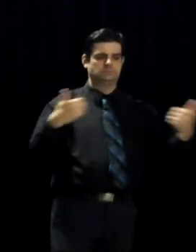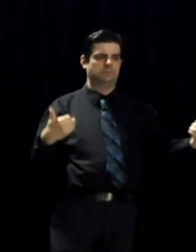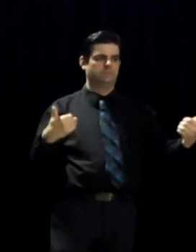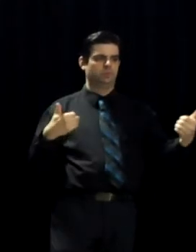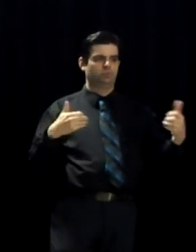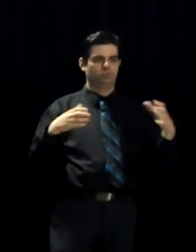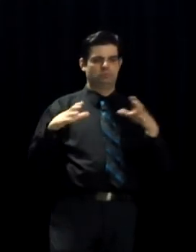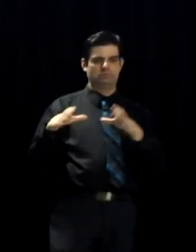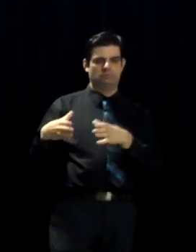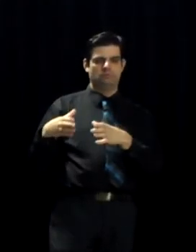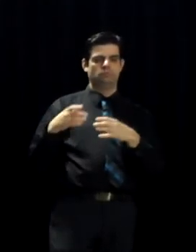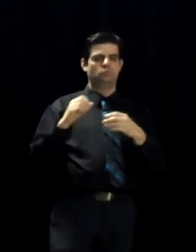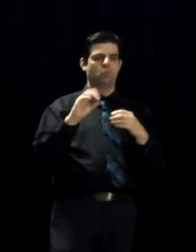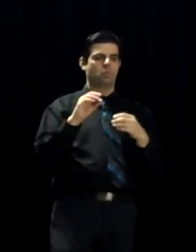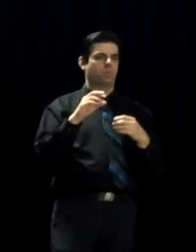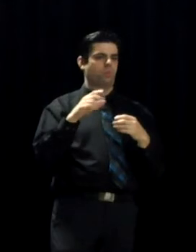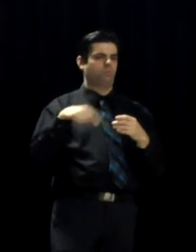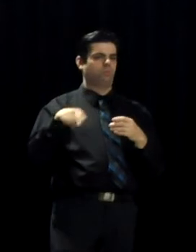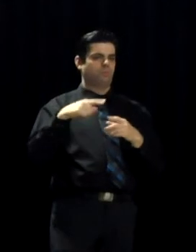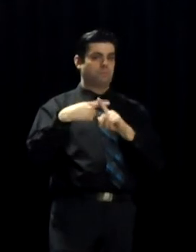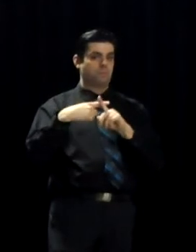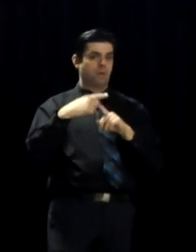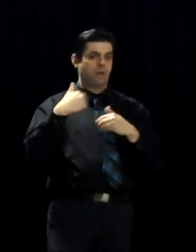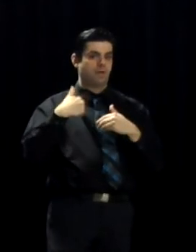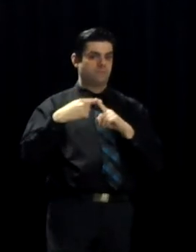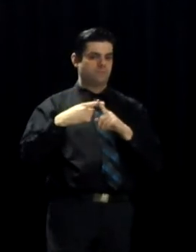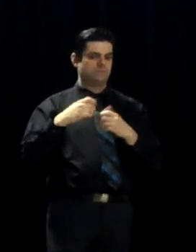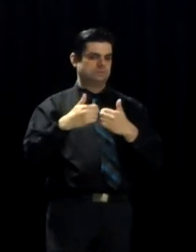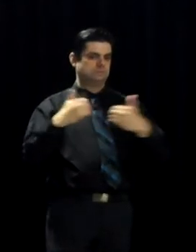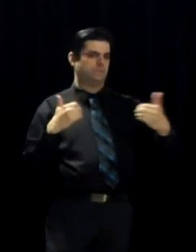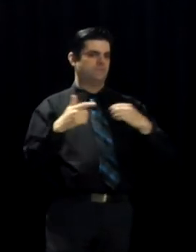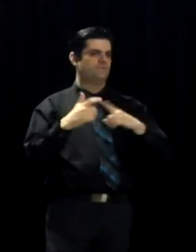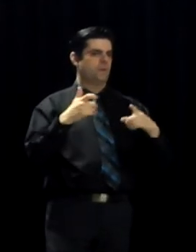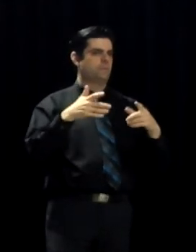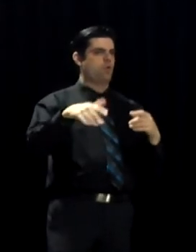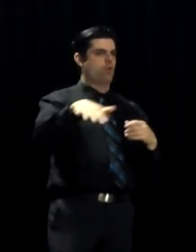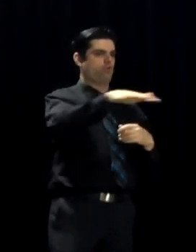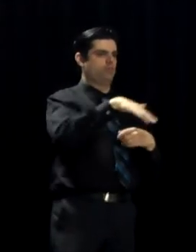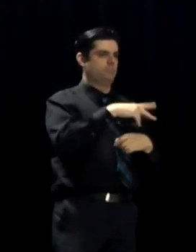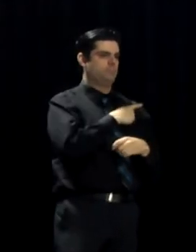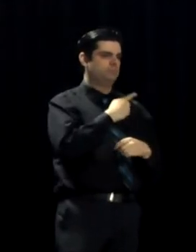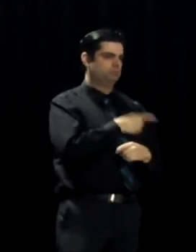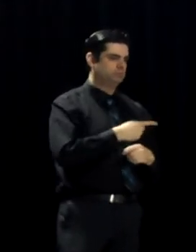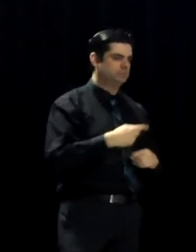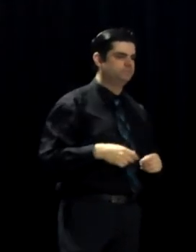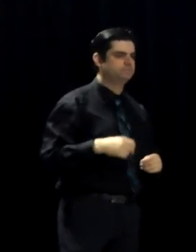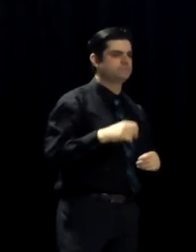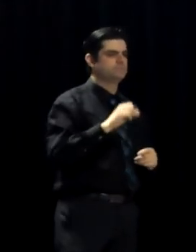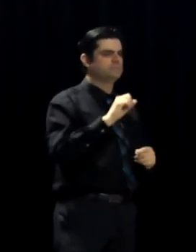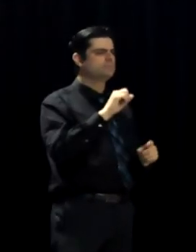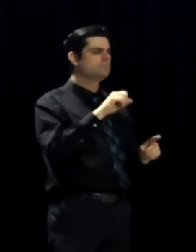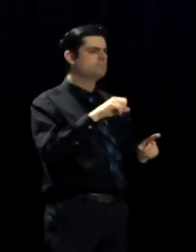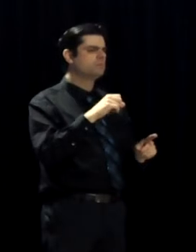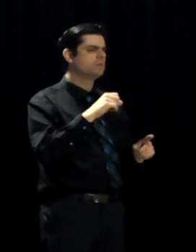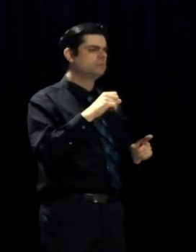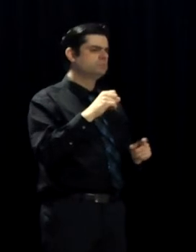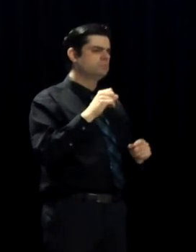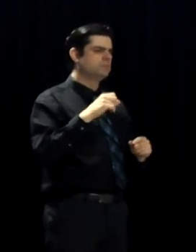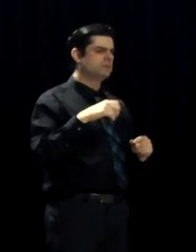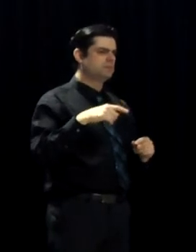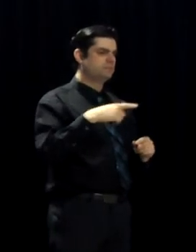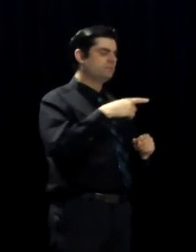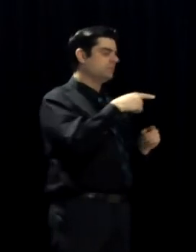of hospitals where these folks need care even though they're healthy, so it's not as easy as someone